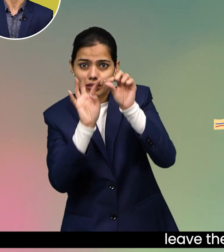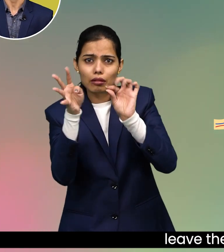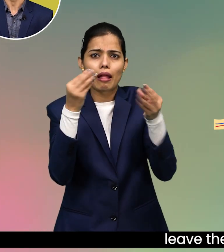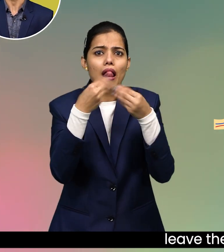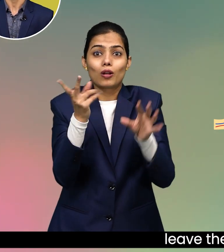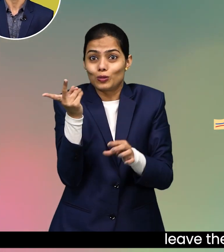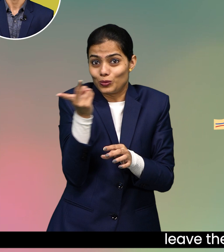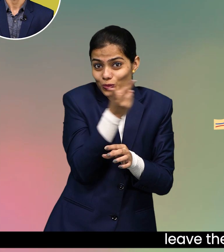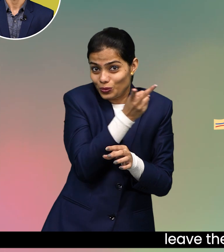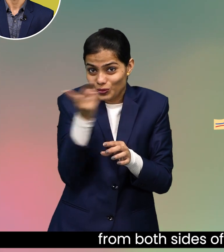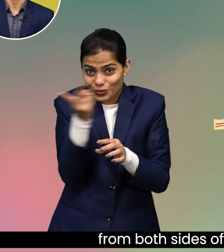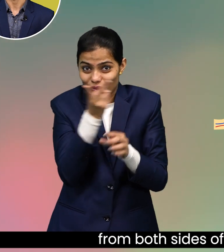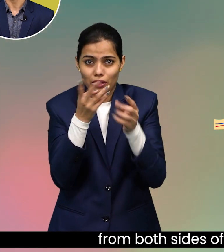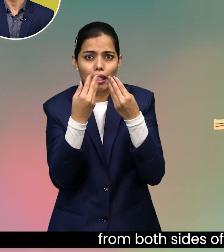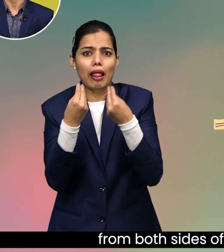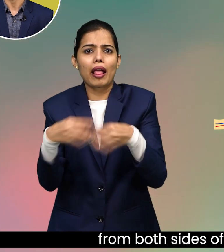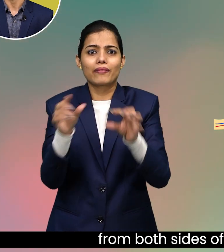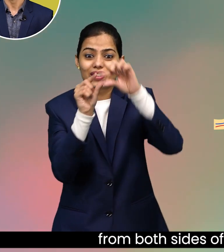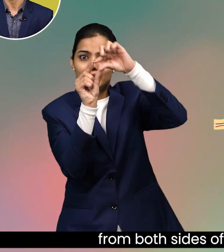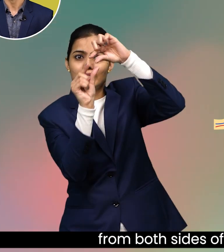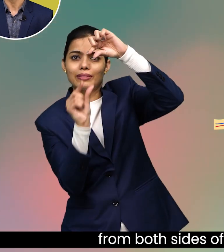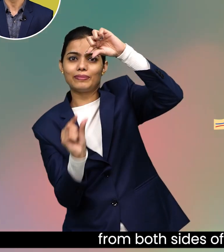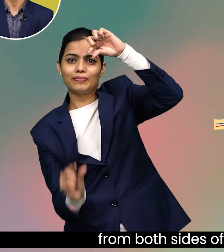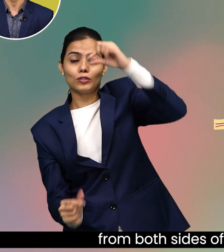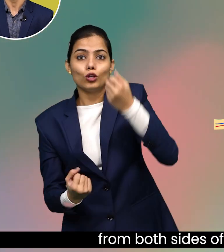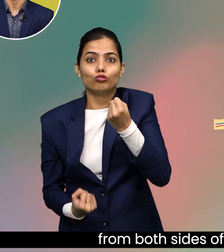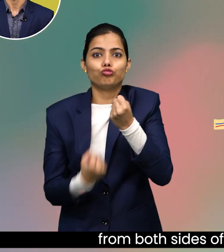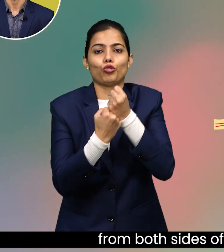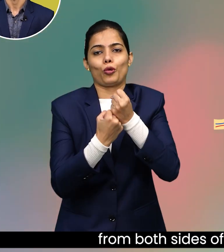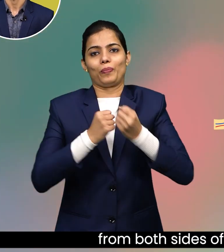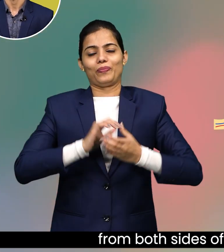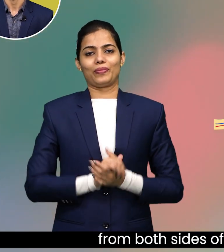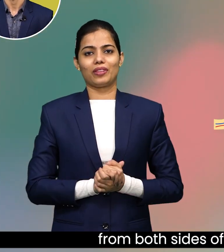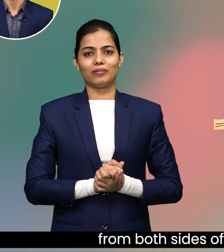leaves the spinal cord from the both sides of the vertebral column.